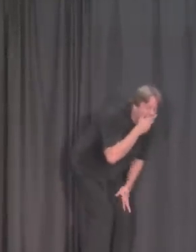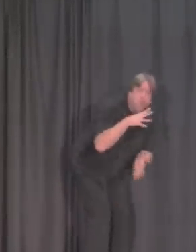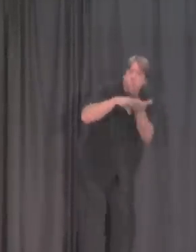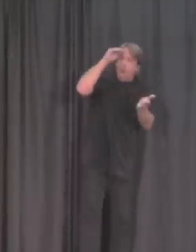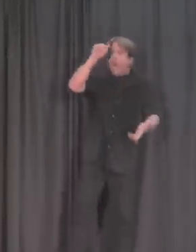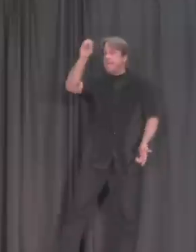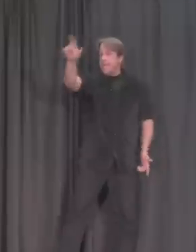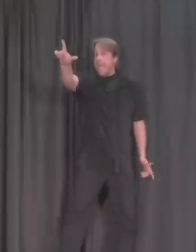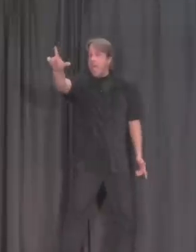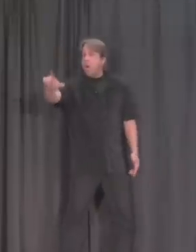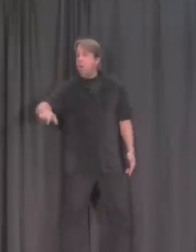They're ASL!